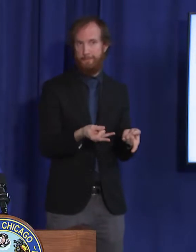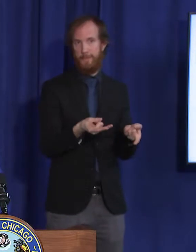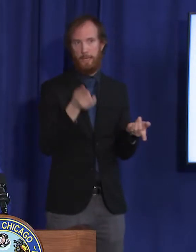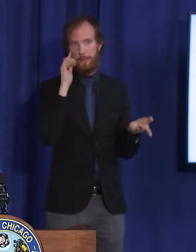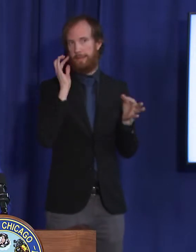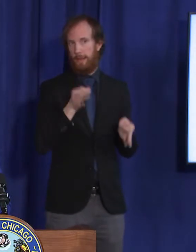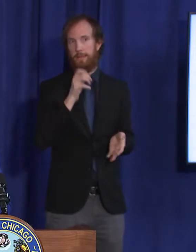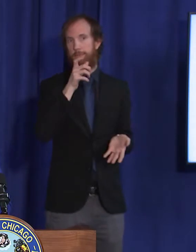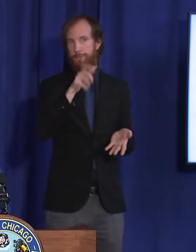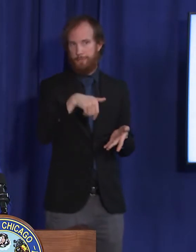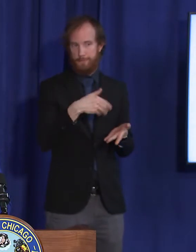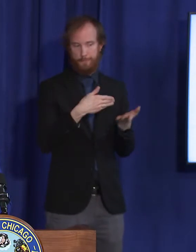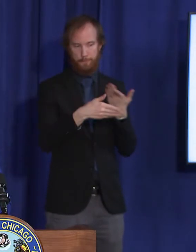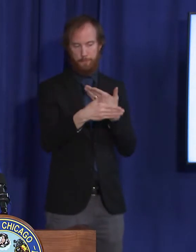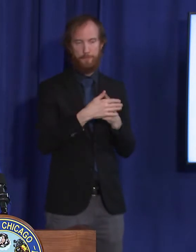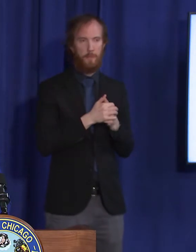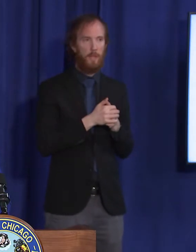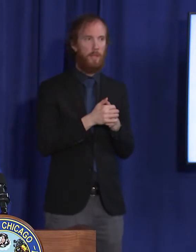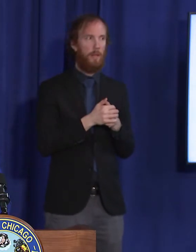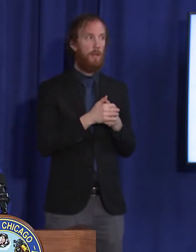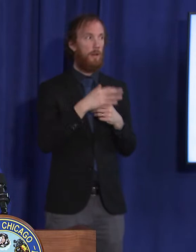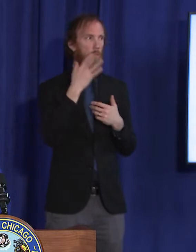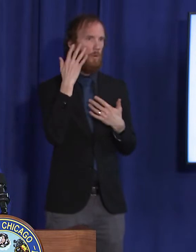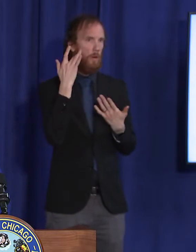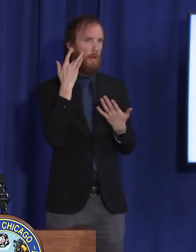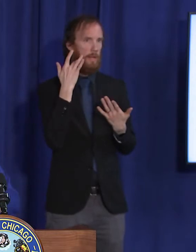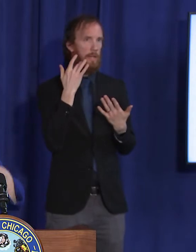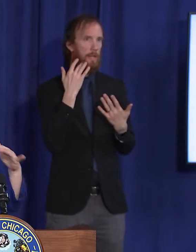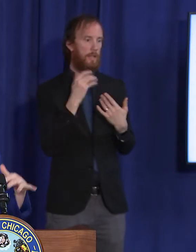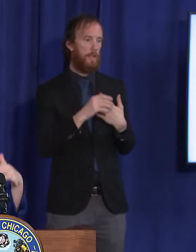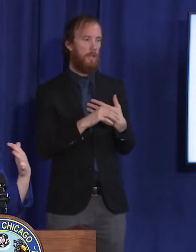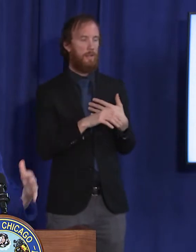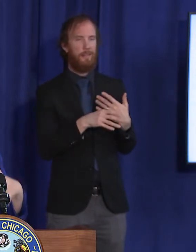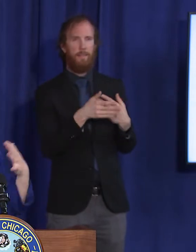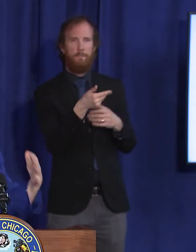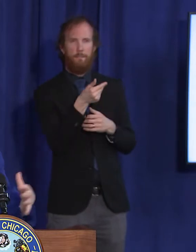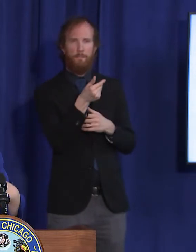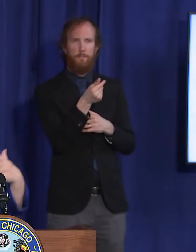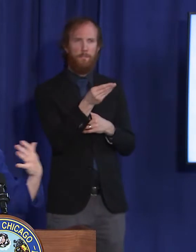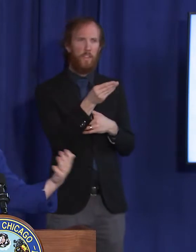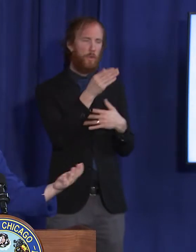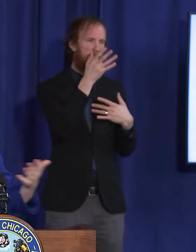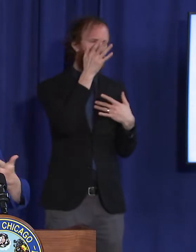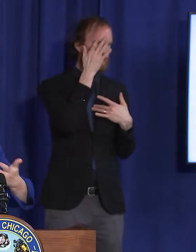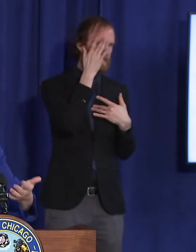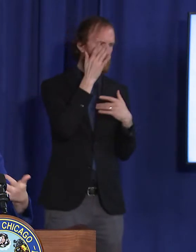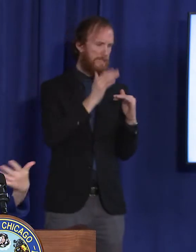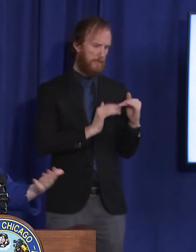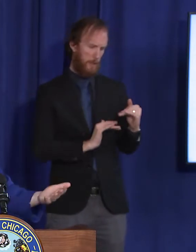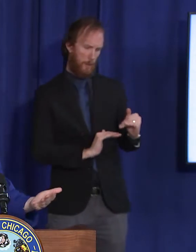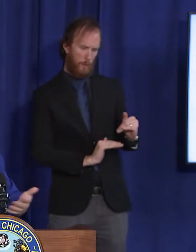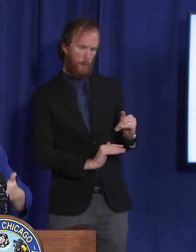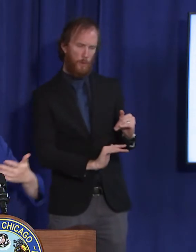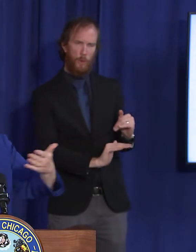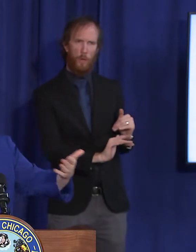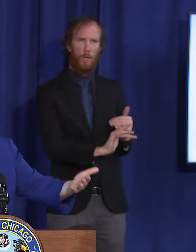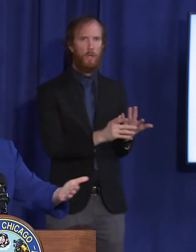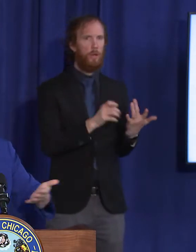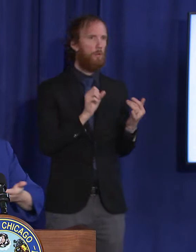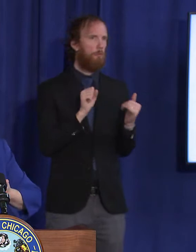partly because we can tolerate at these low levels slight increases, changes, those changes in